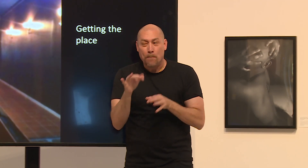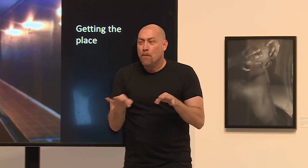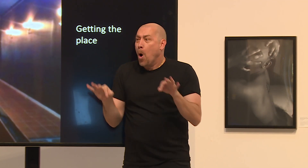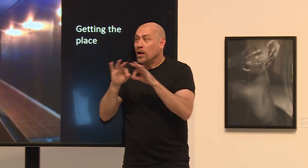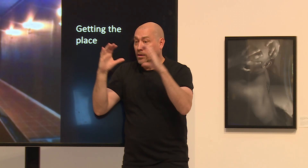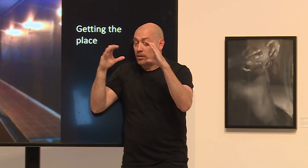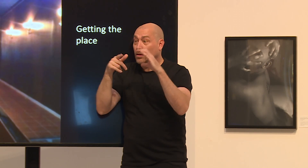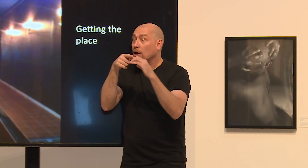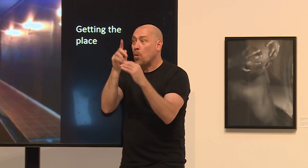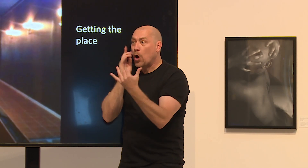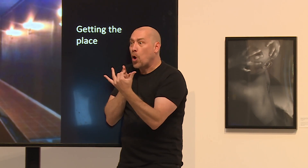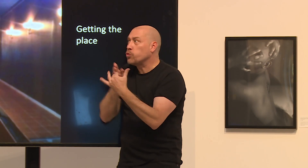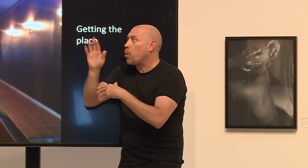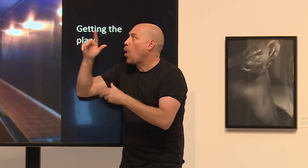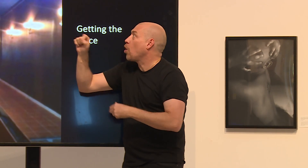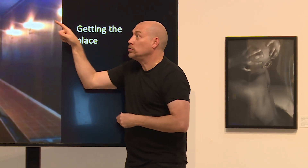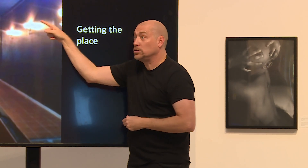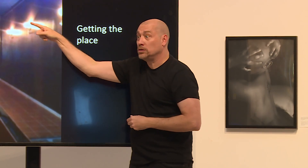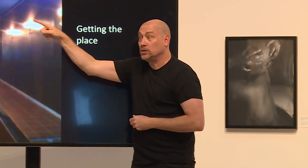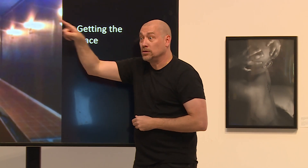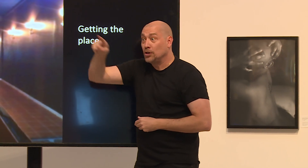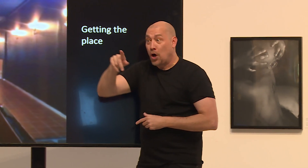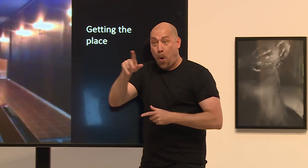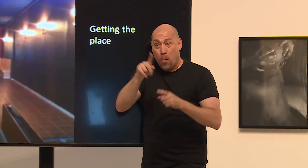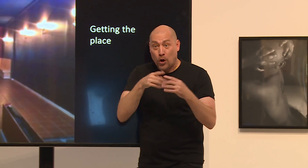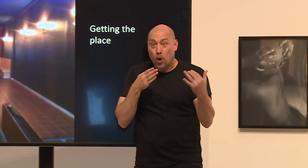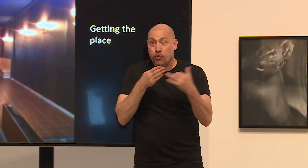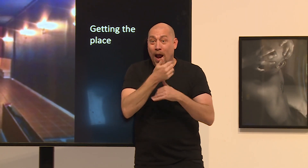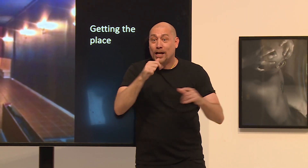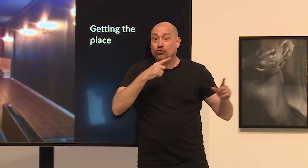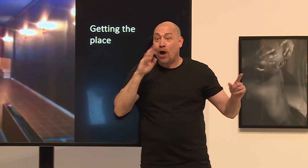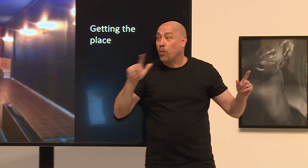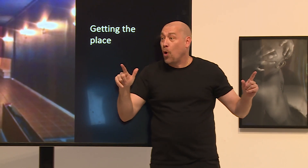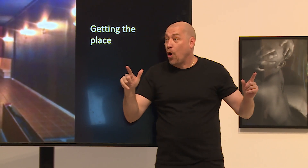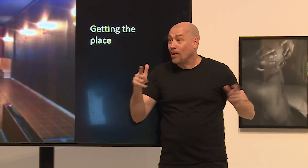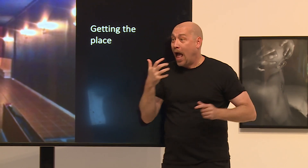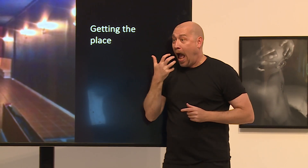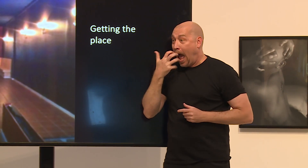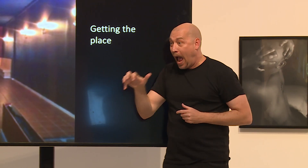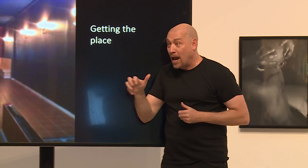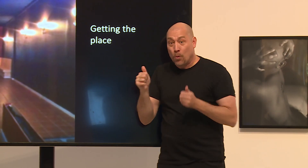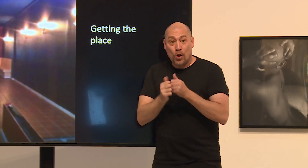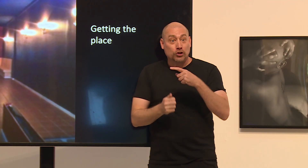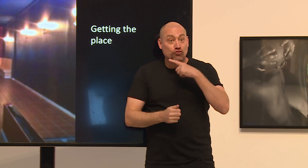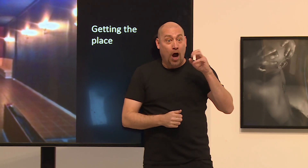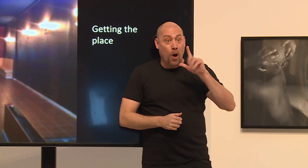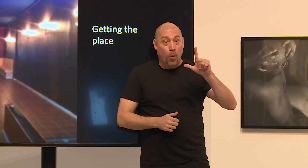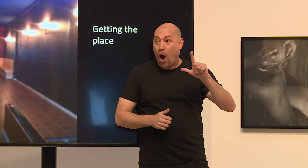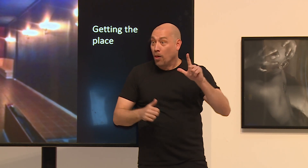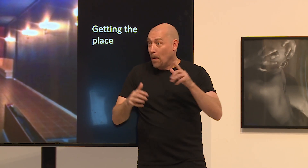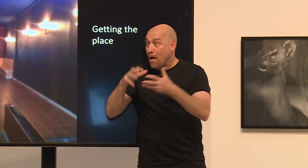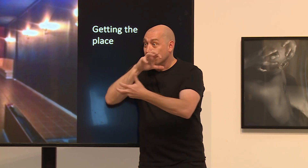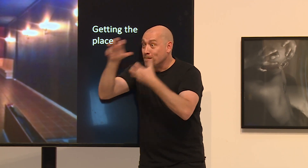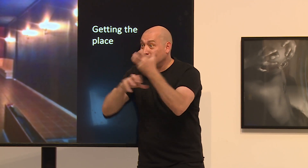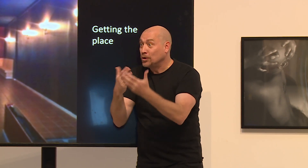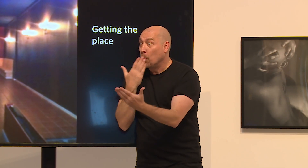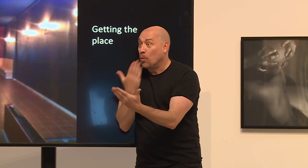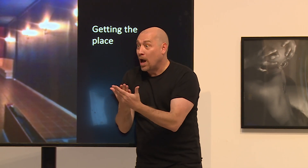And so it was very important that we have more of a rounded structure. We needed something that was hot, but it